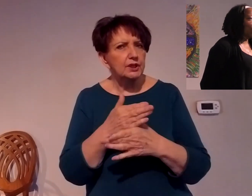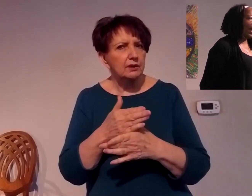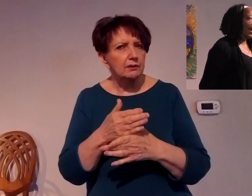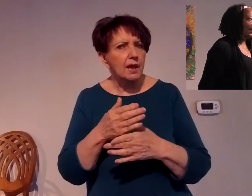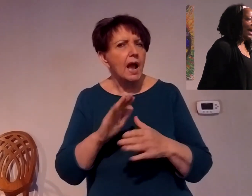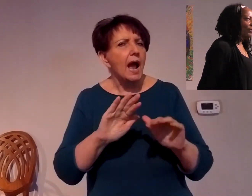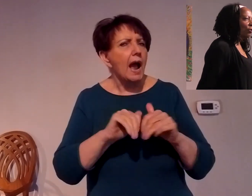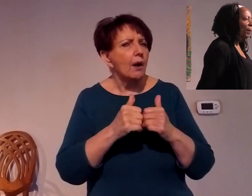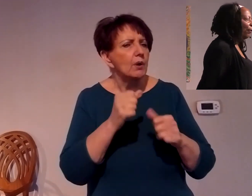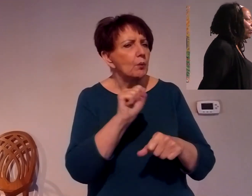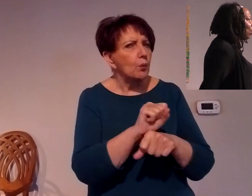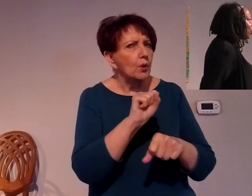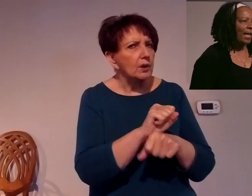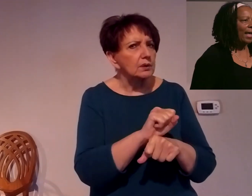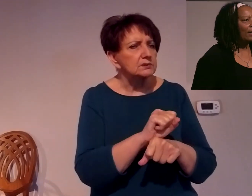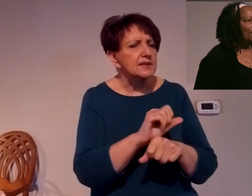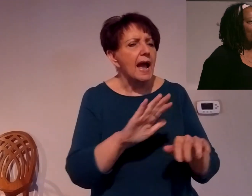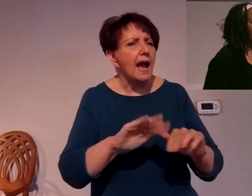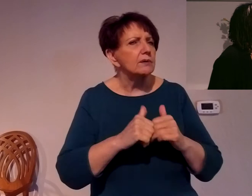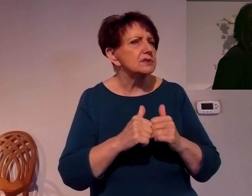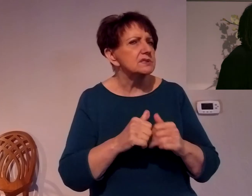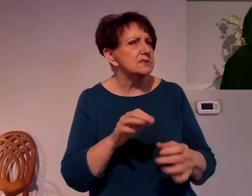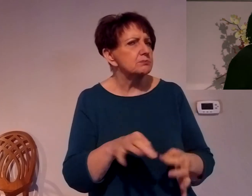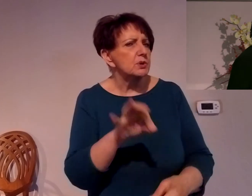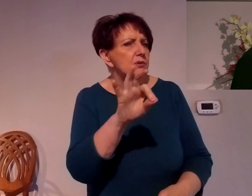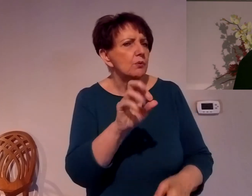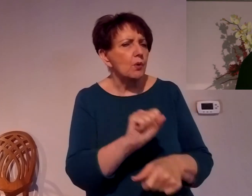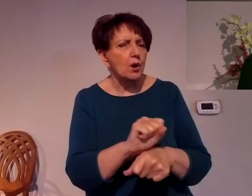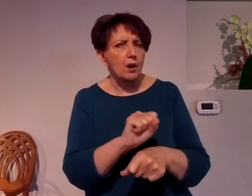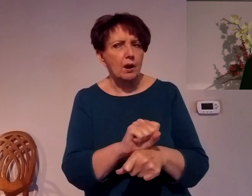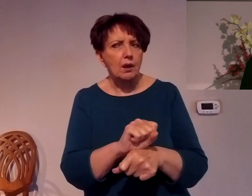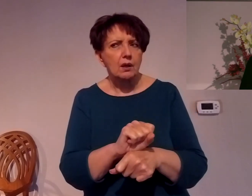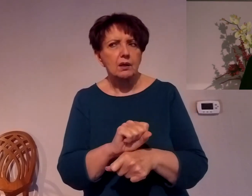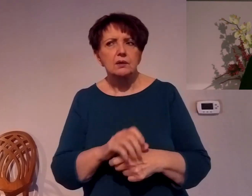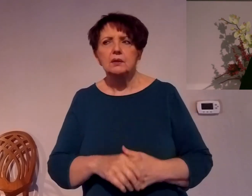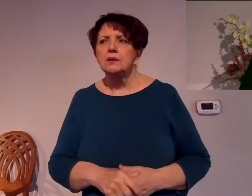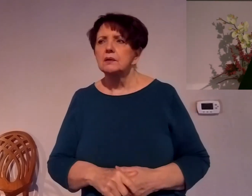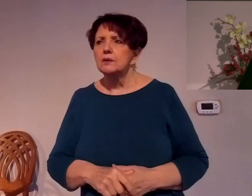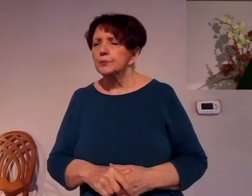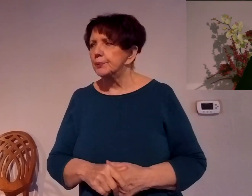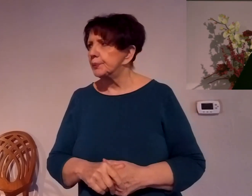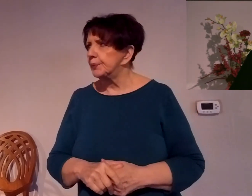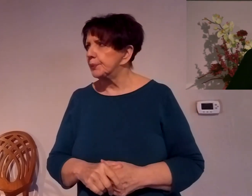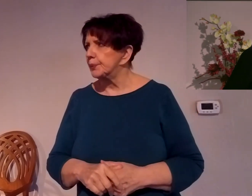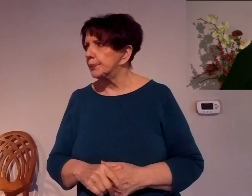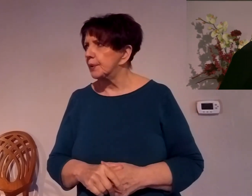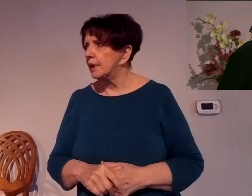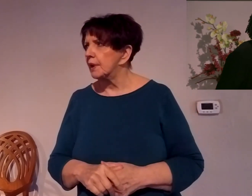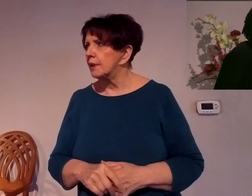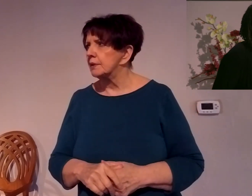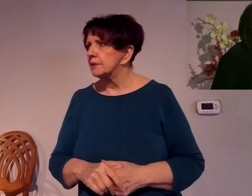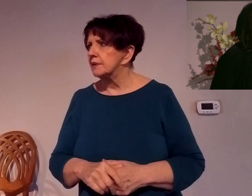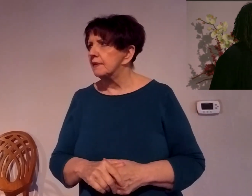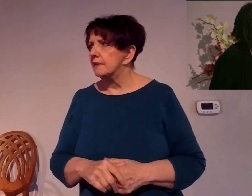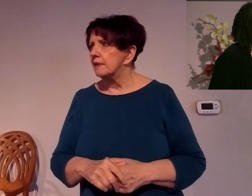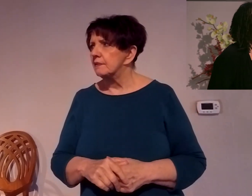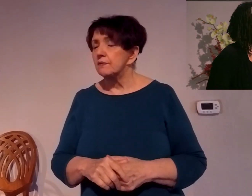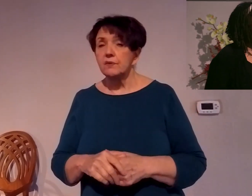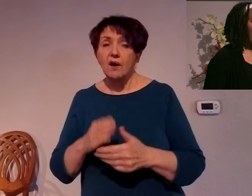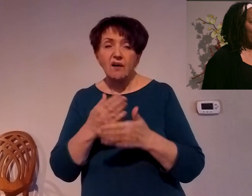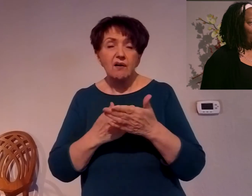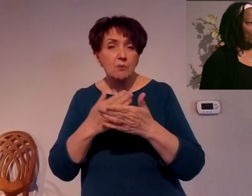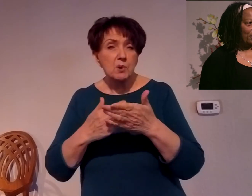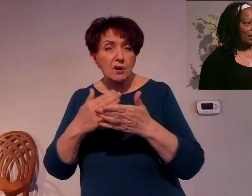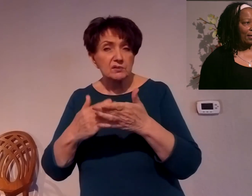the way that Spirit works, the elements that are involved in Spirit working for all